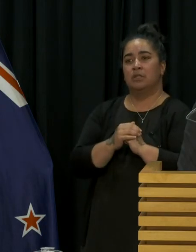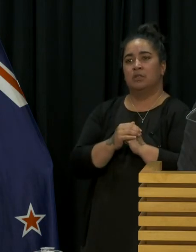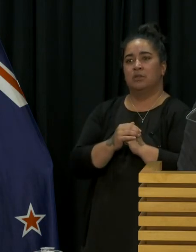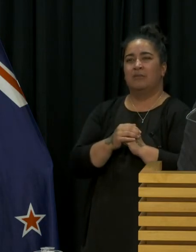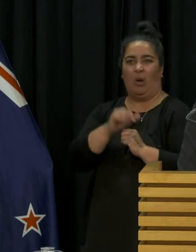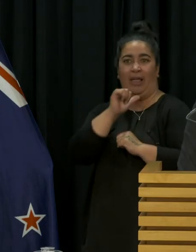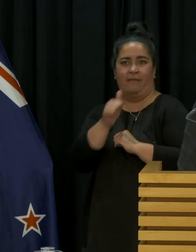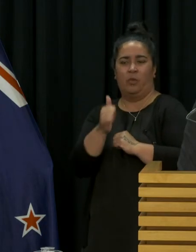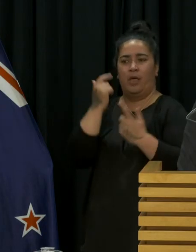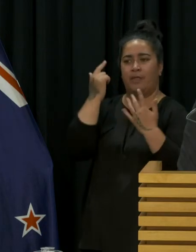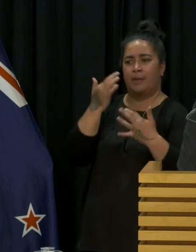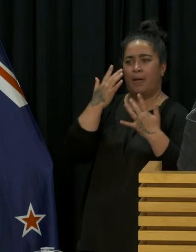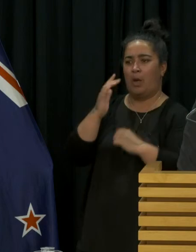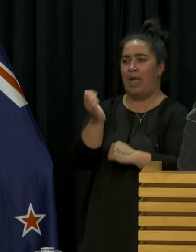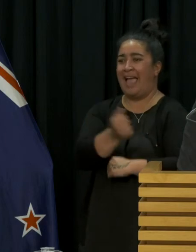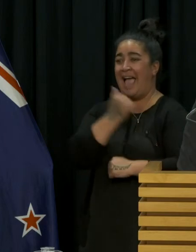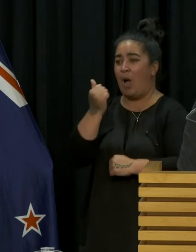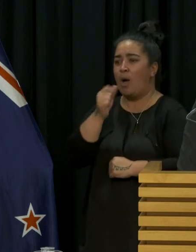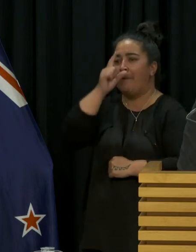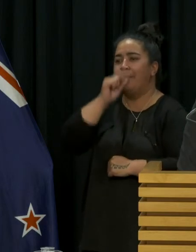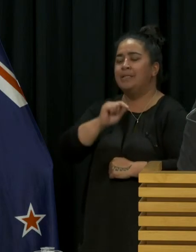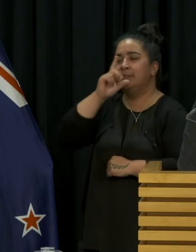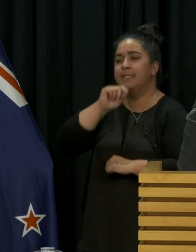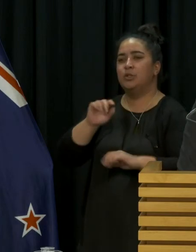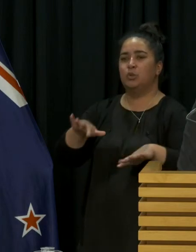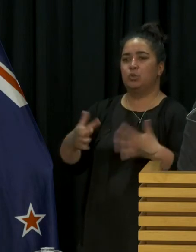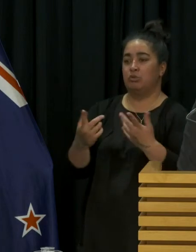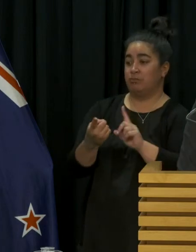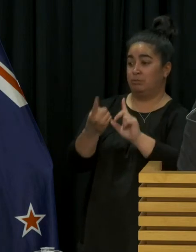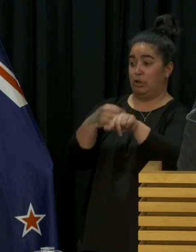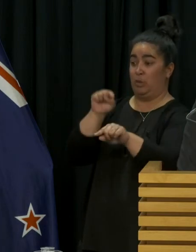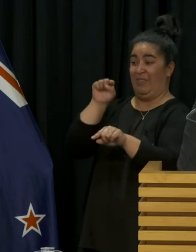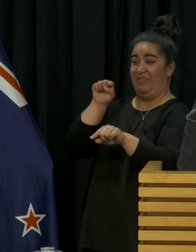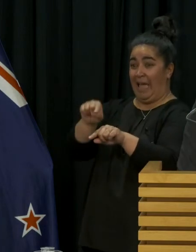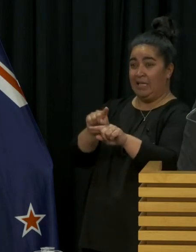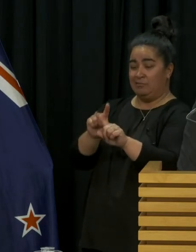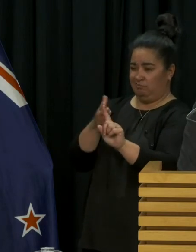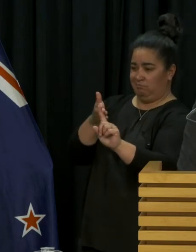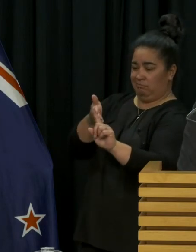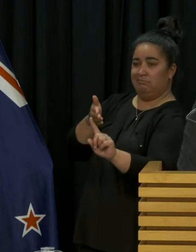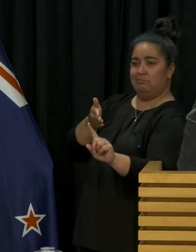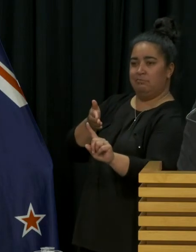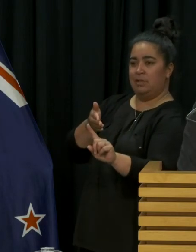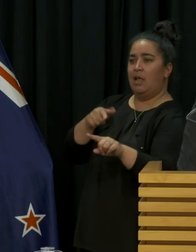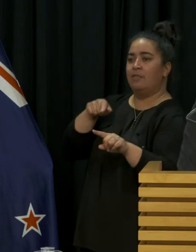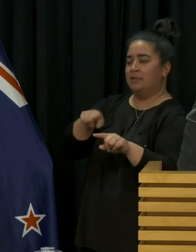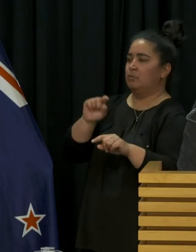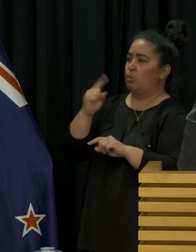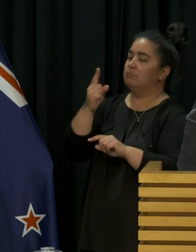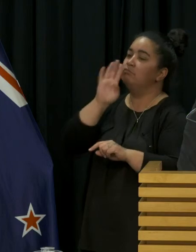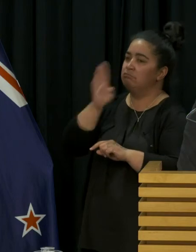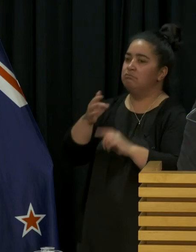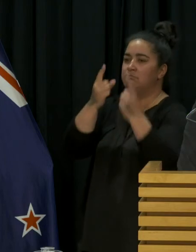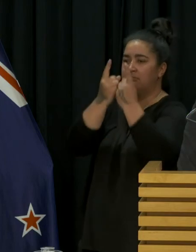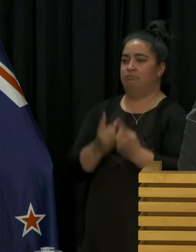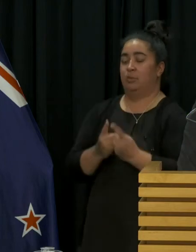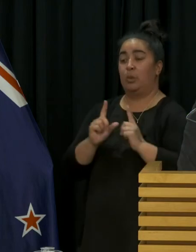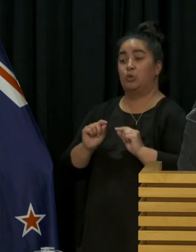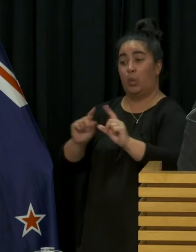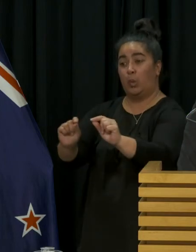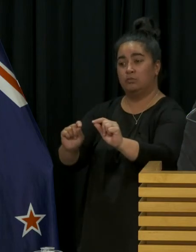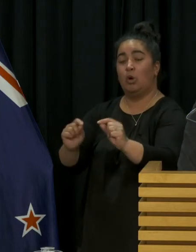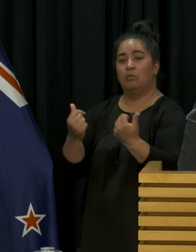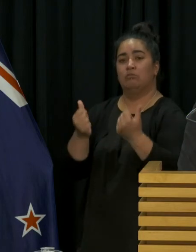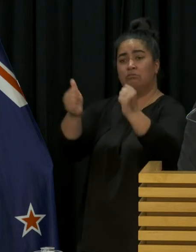where our ability to respond to that case, that was probably one of the most direct things that we could do. And so we